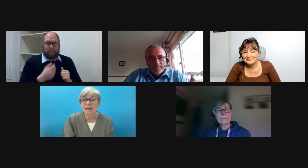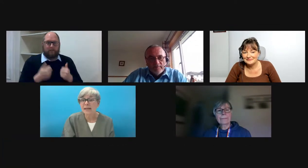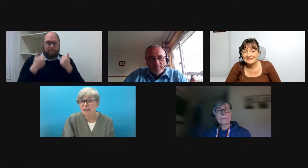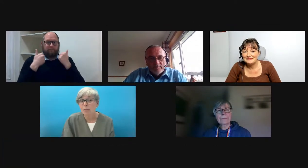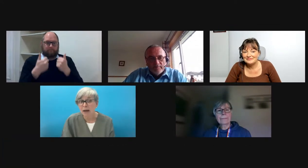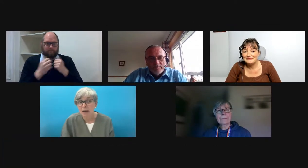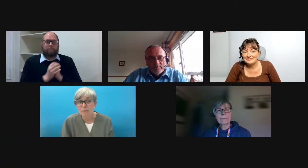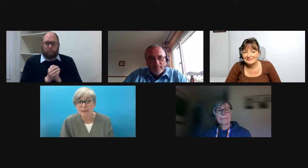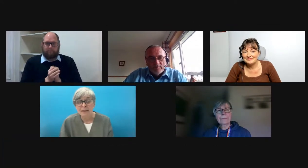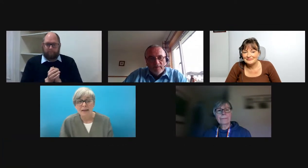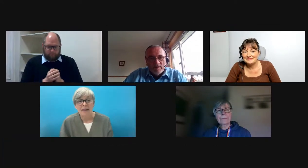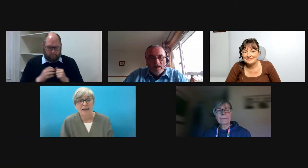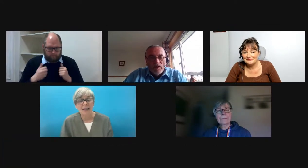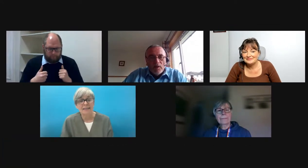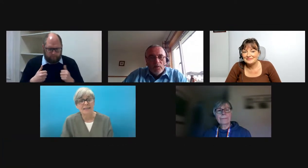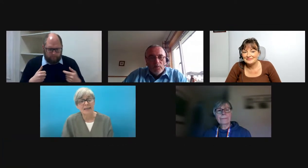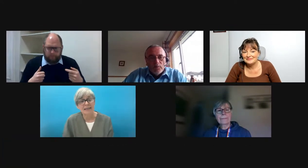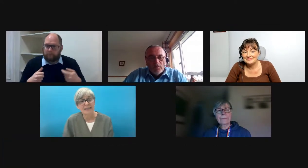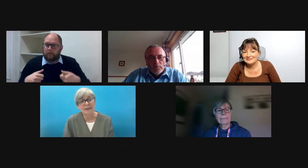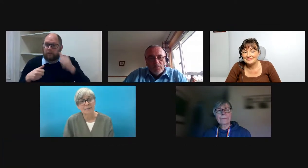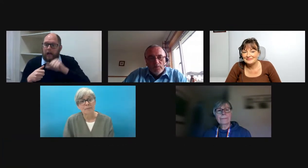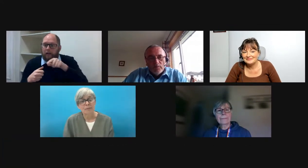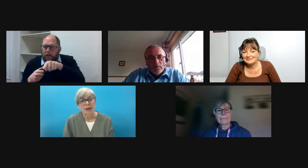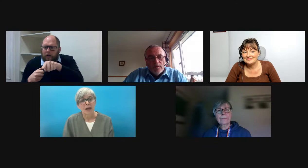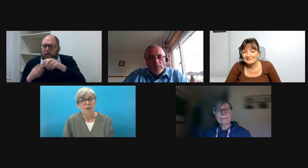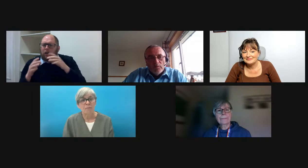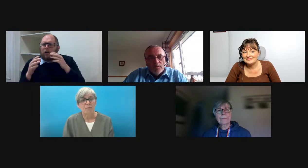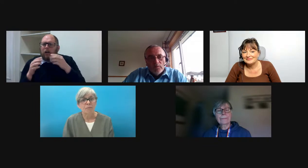and Wales later, perhaps at a later date.